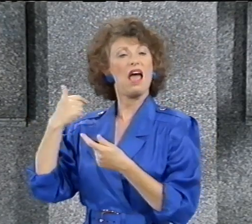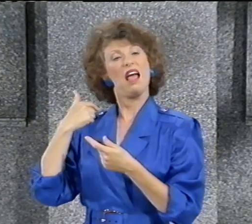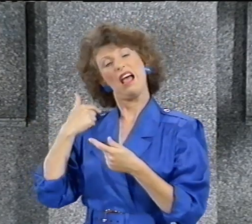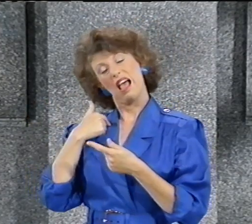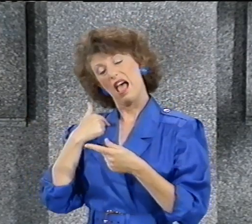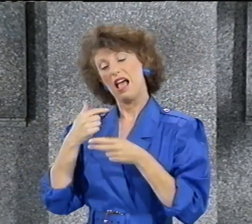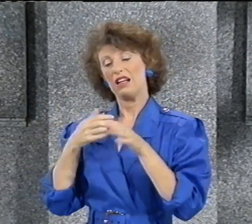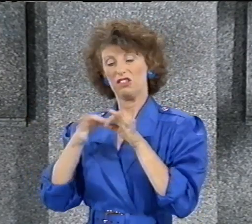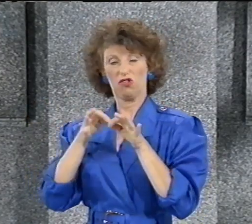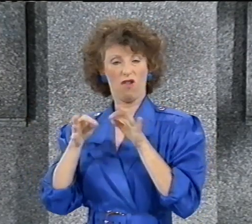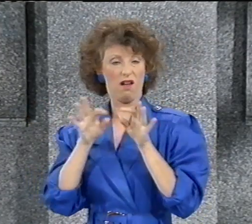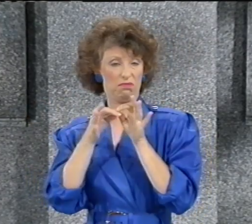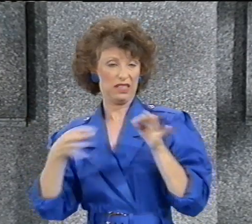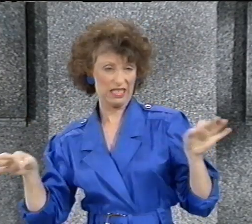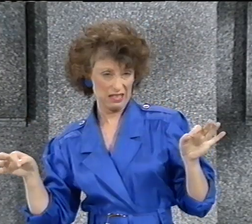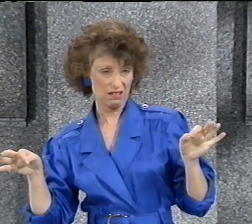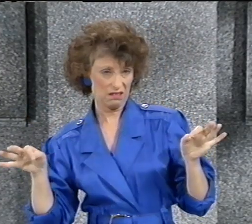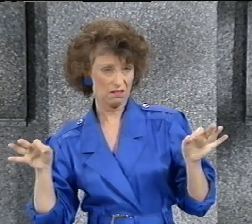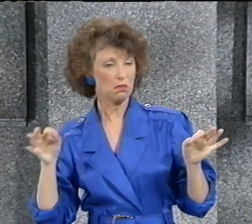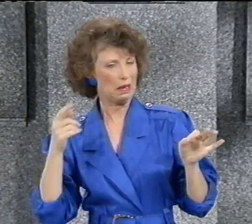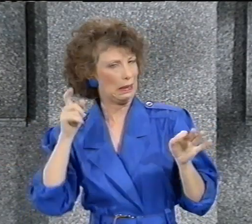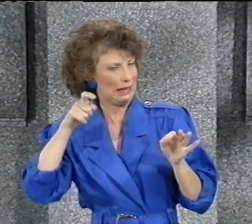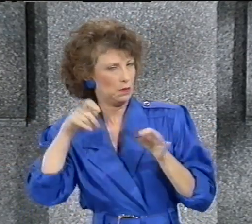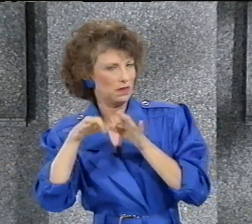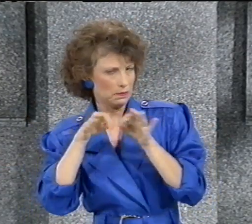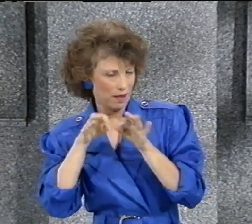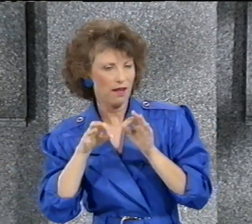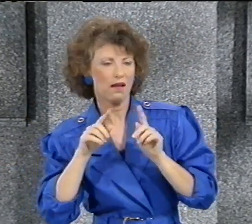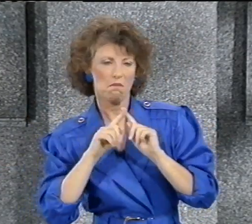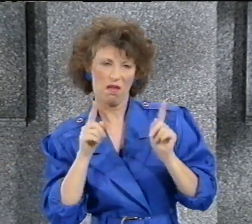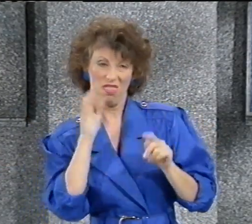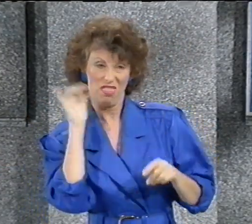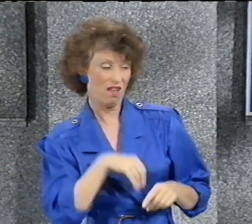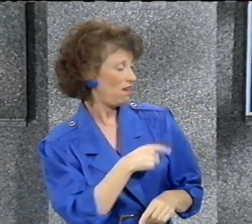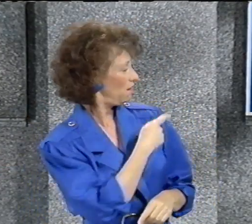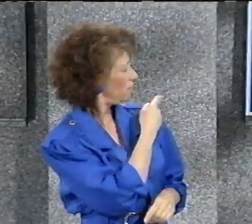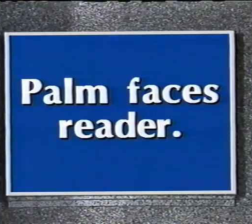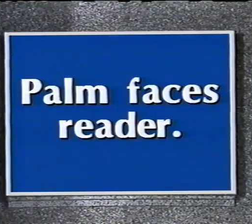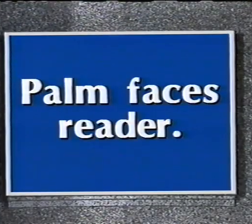person. I want to expand on this idea that I'm going to show you.